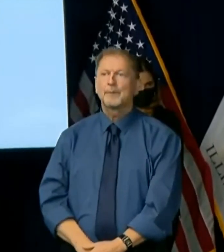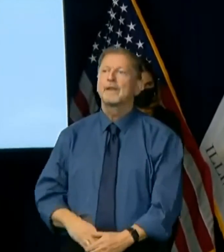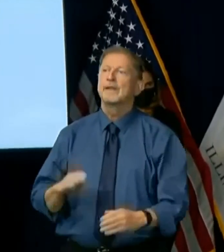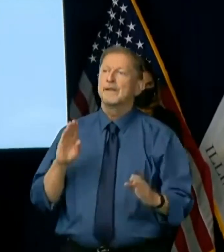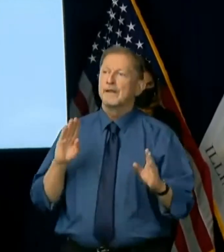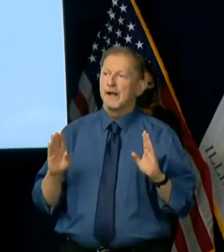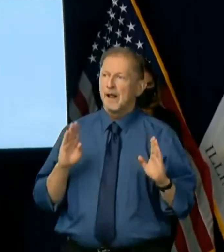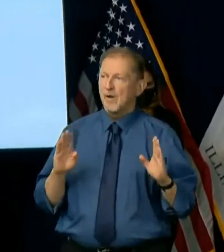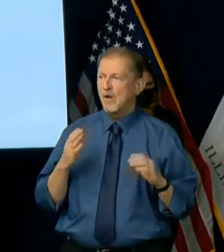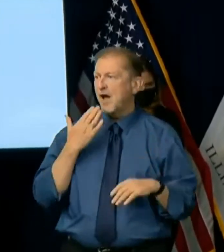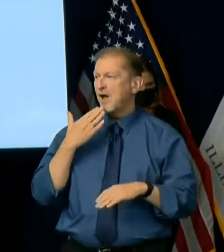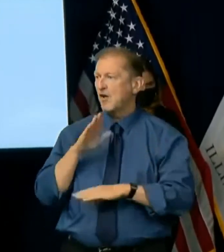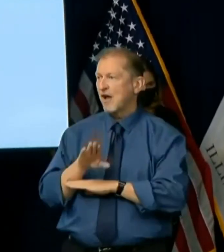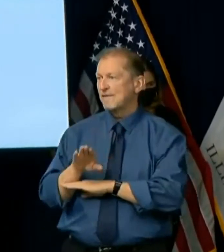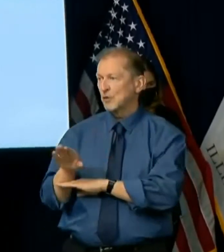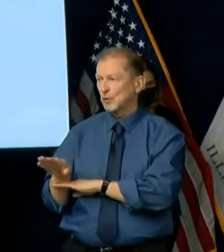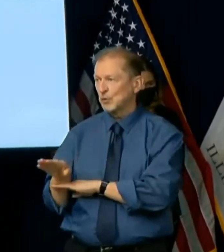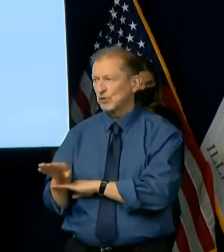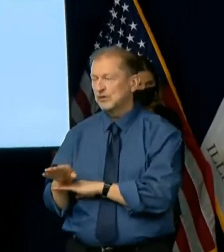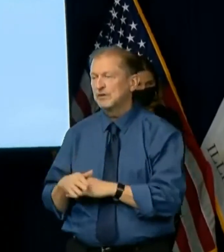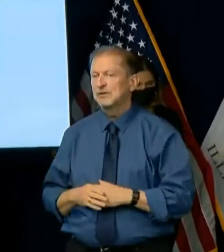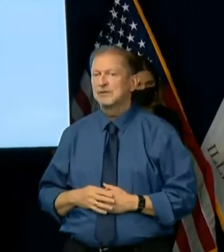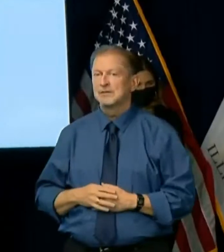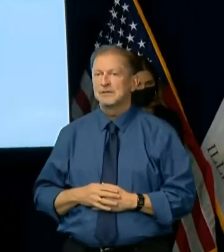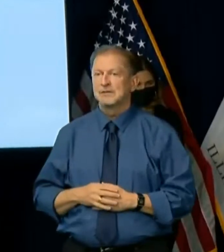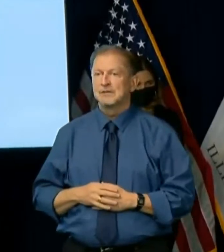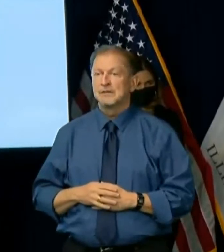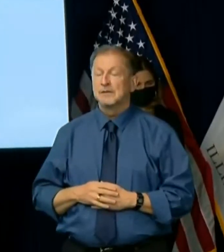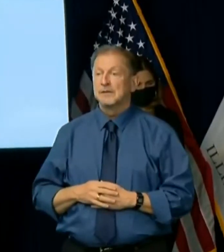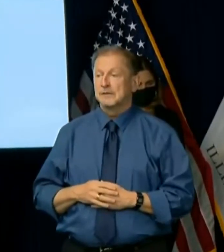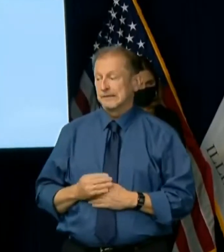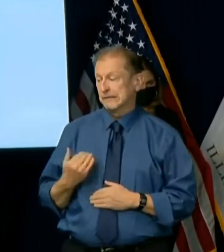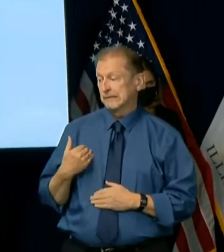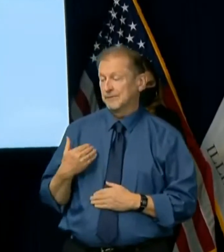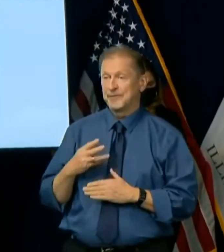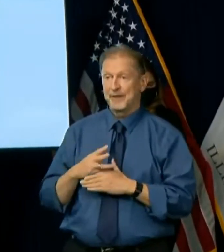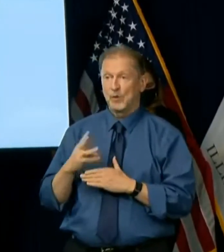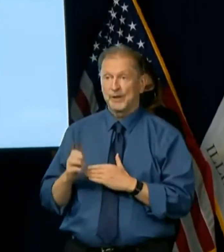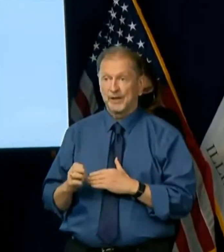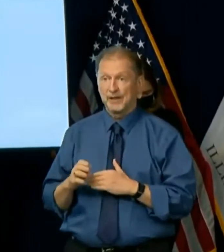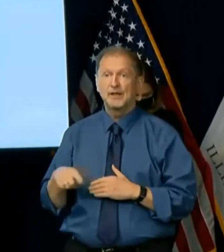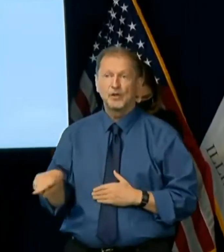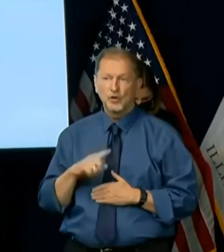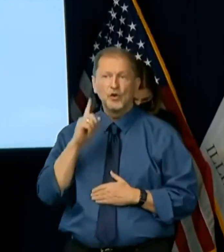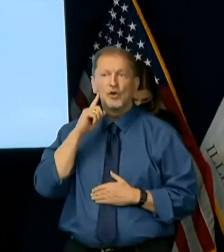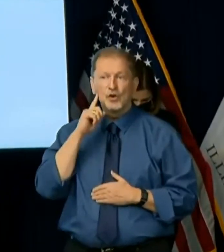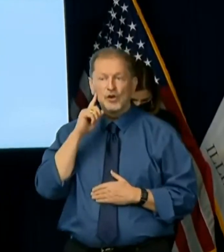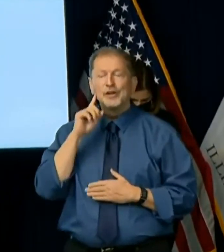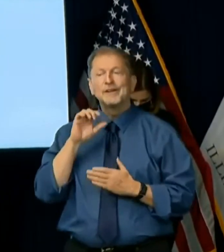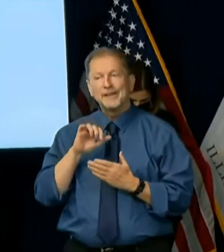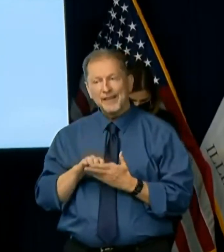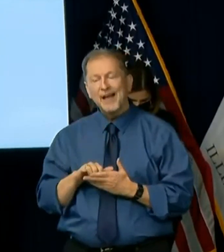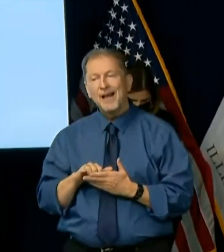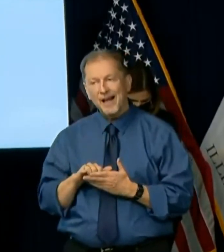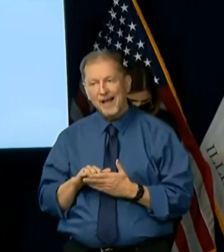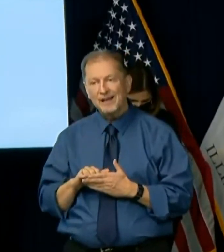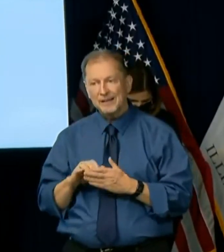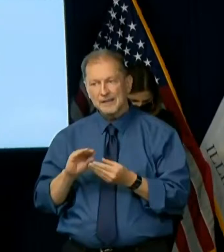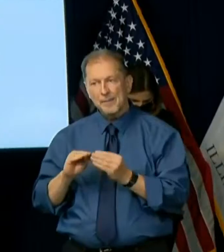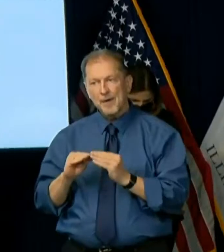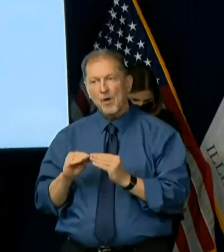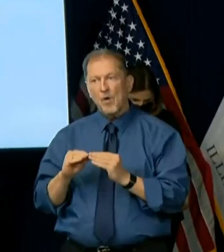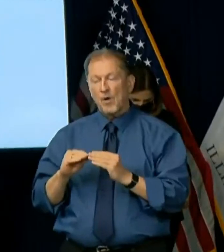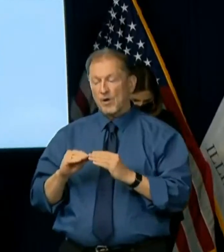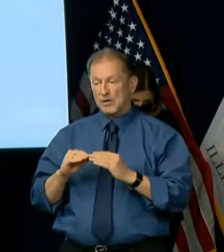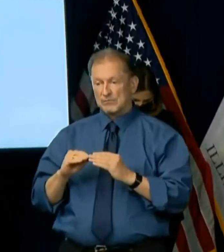Hello and good afternoon. Over the weekend, as you've heard, we announced Illinois' highest one-day